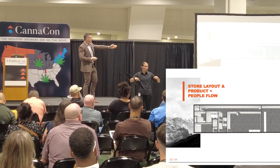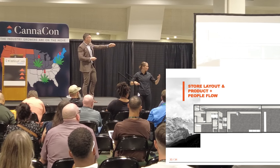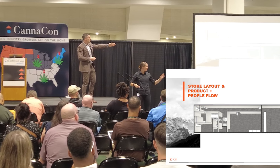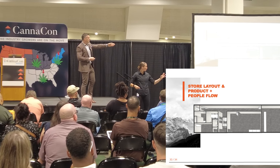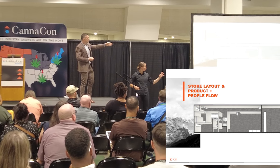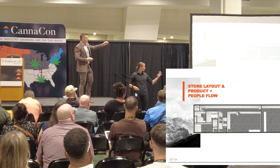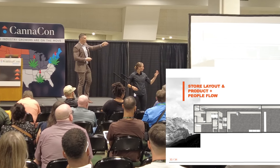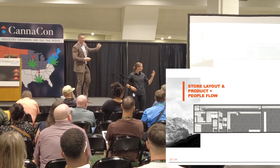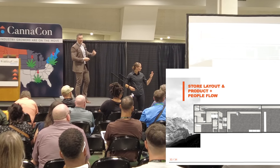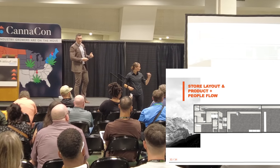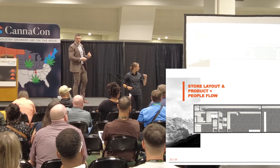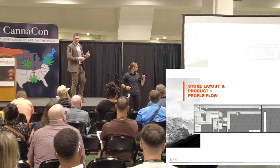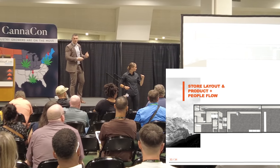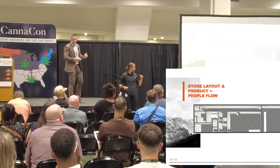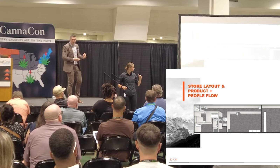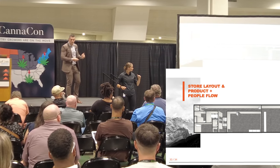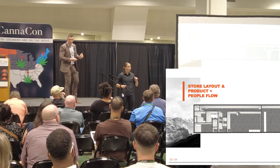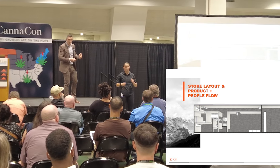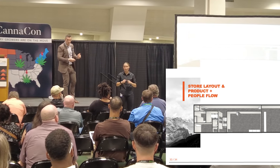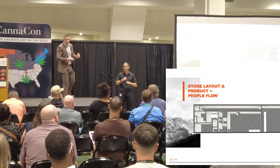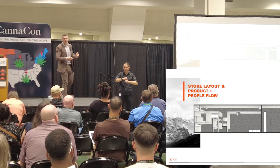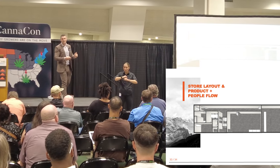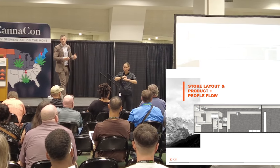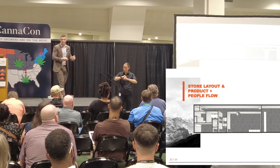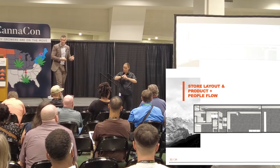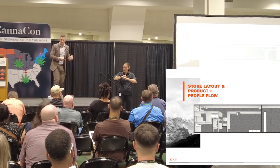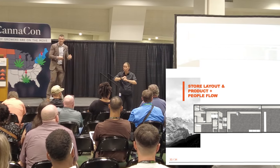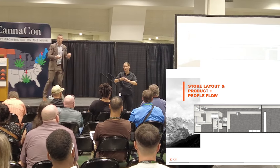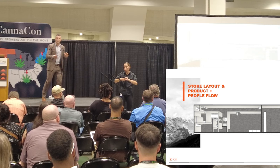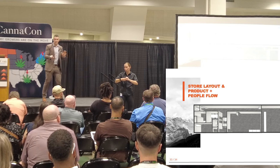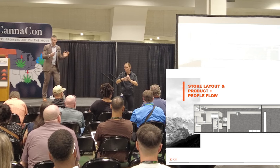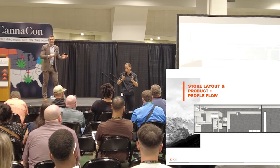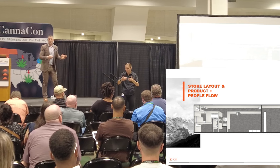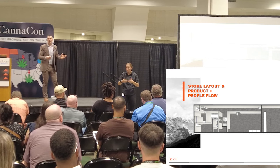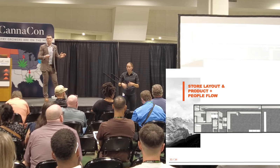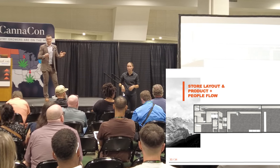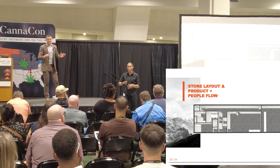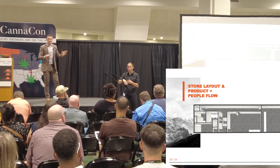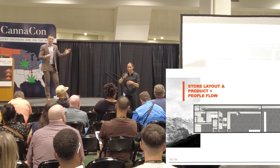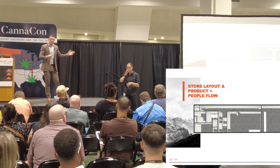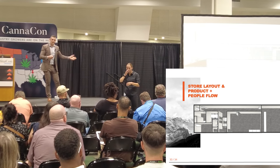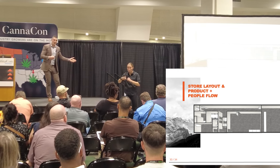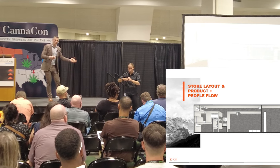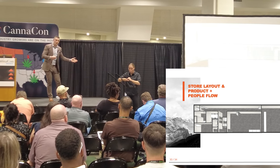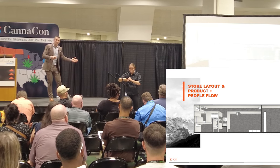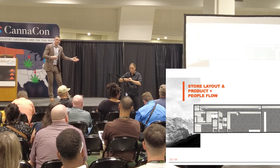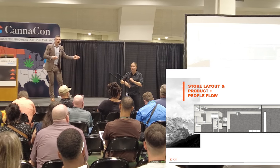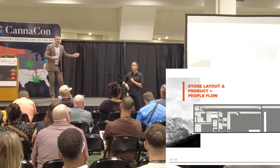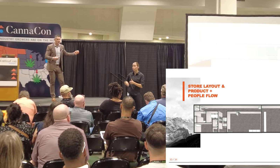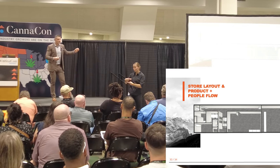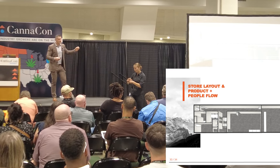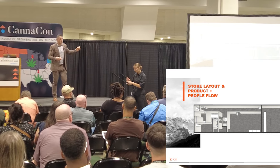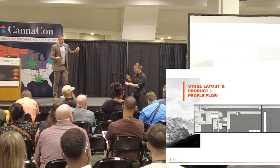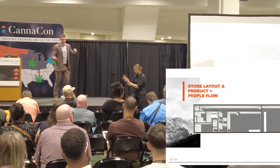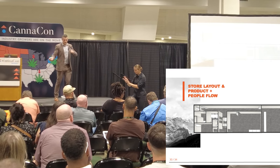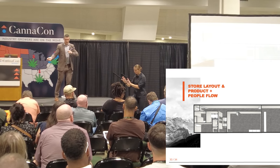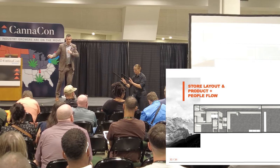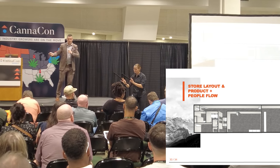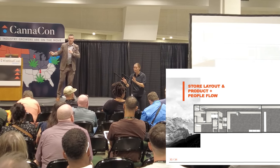map. Behind that, we have a secure storage room in which product is stored. Products are picked from that room and